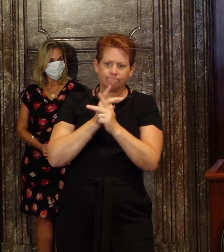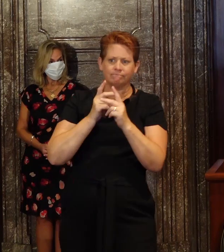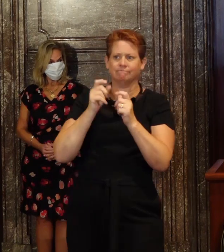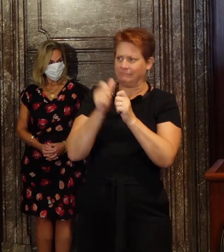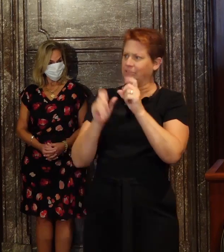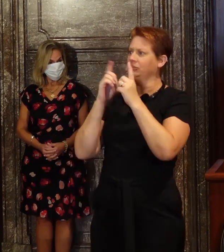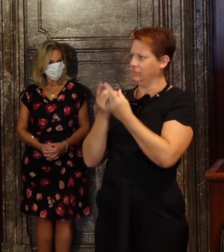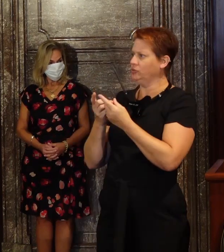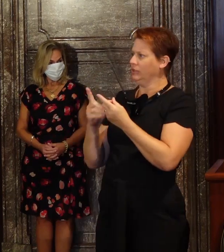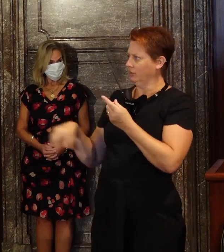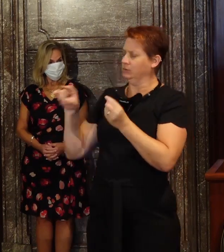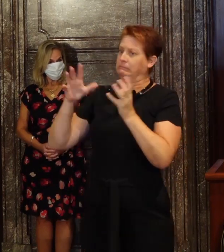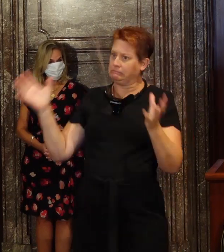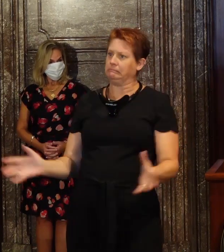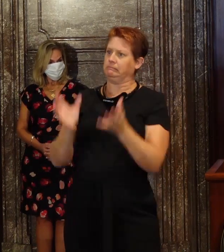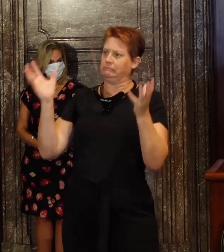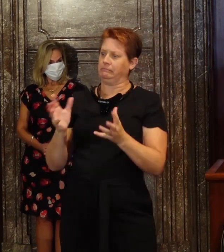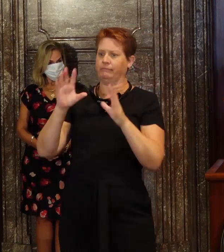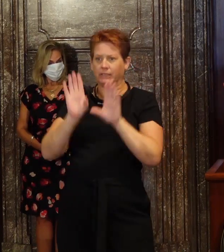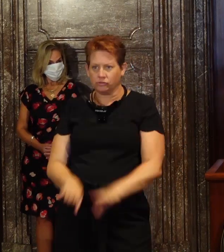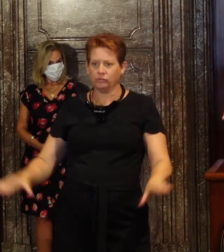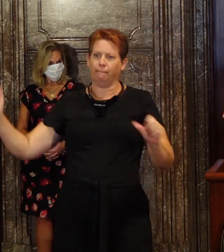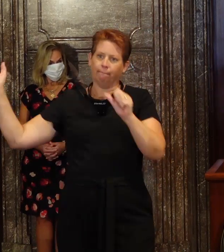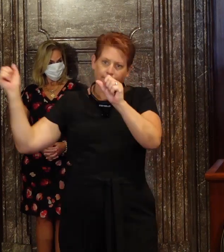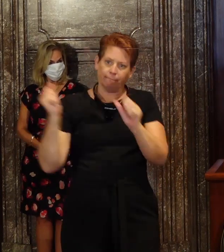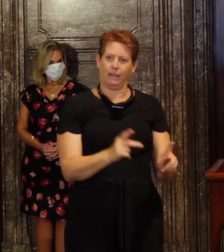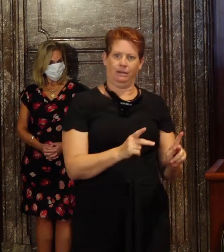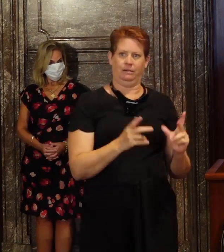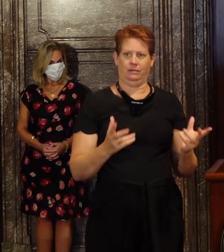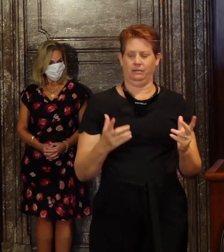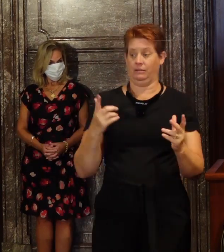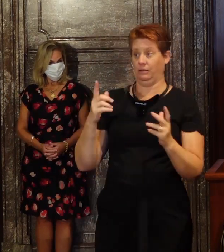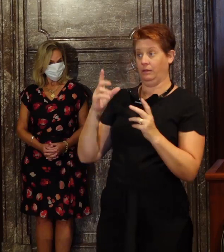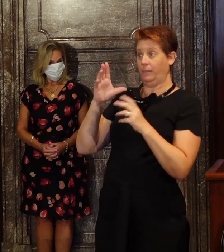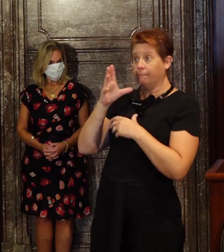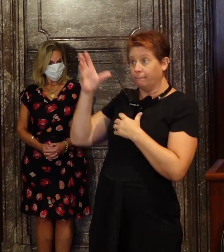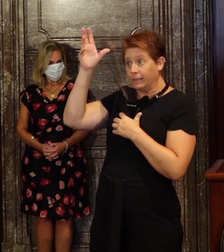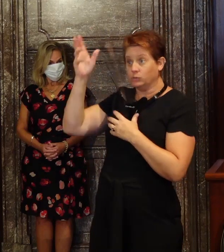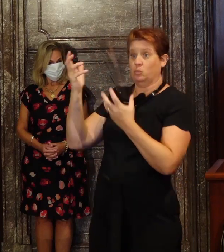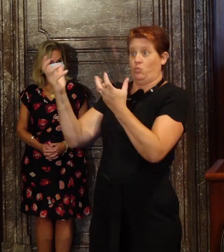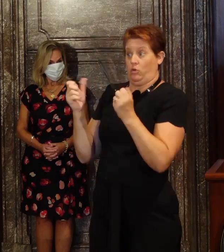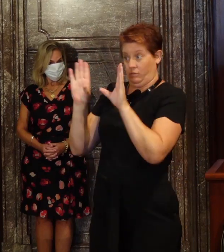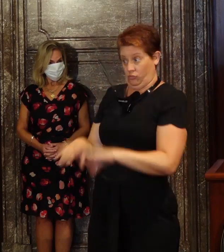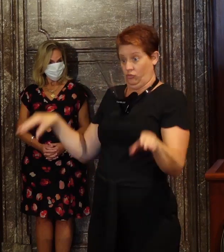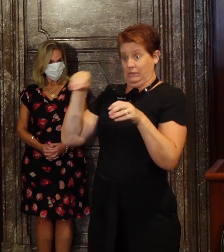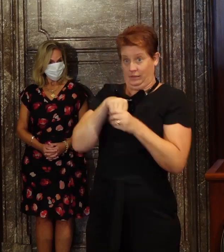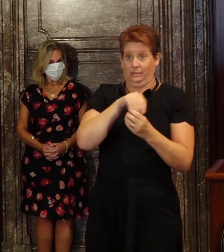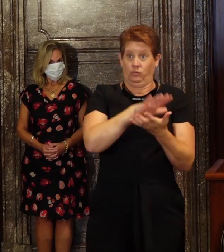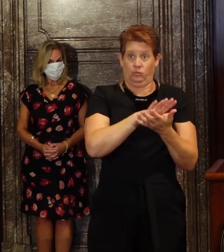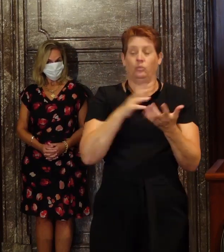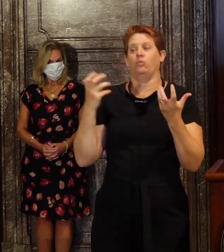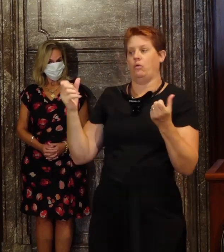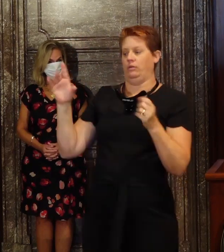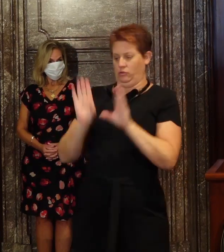districts and to get those children back in there. We want the parents who want their children in the school to have those children in those